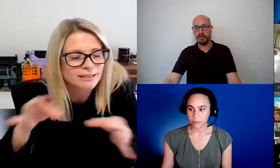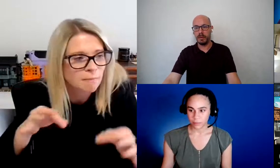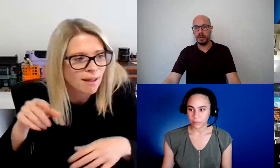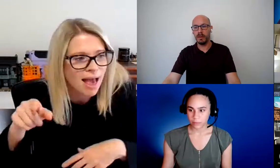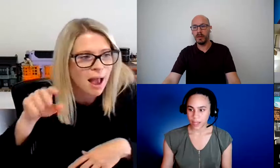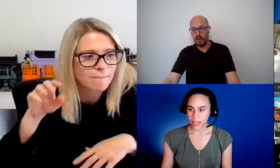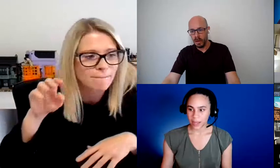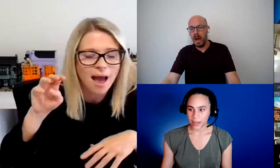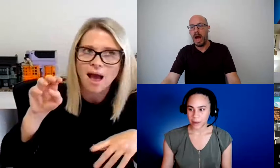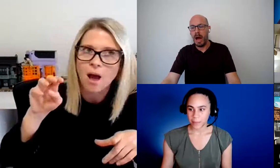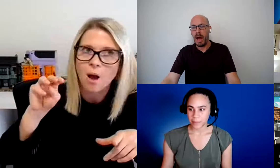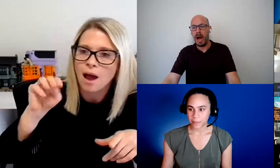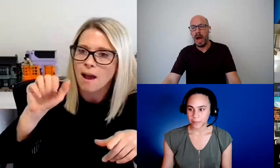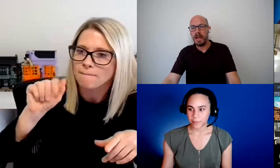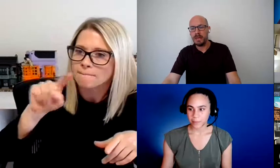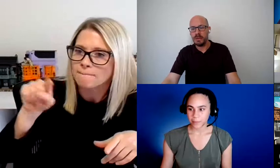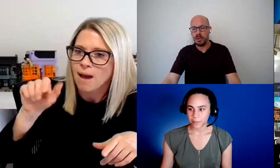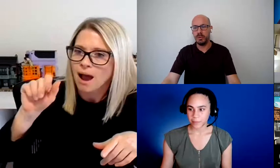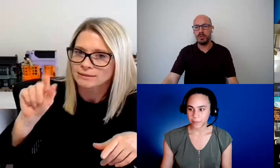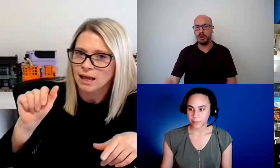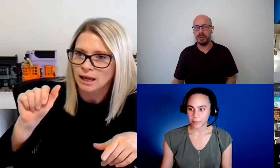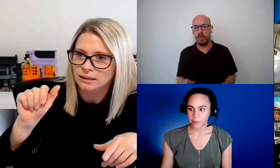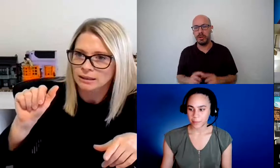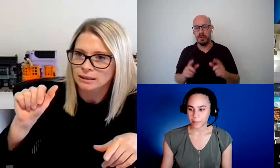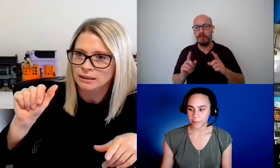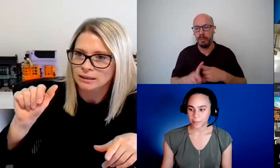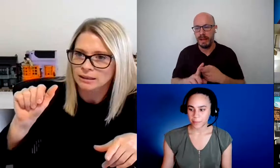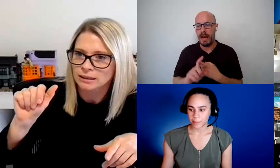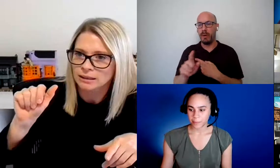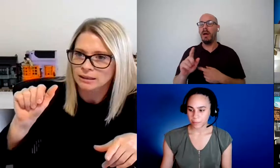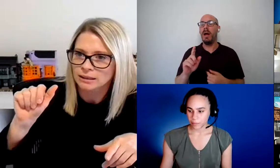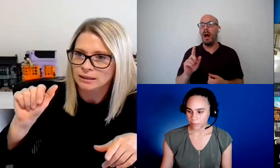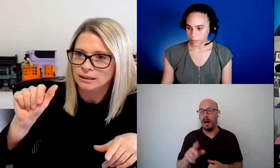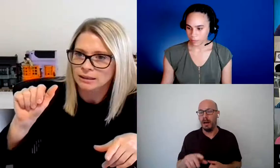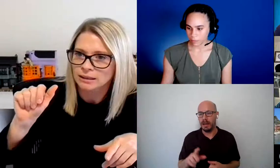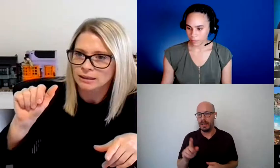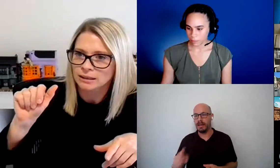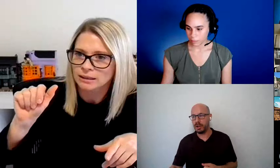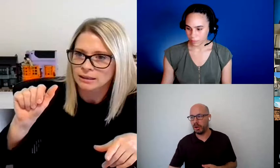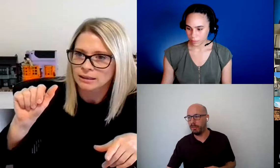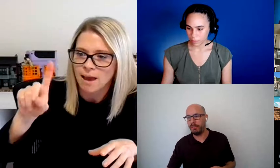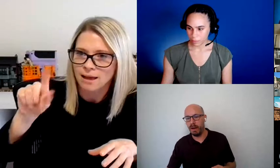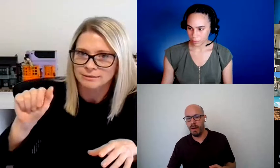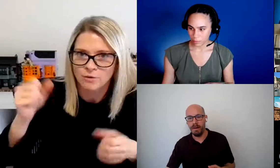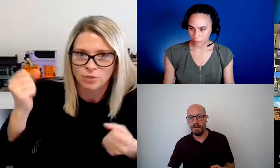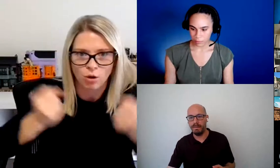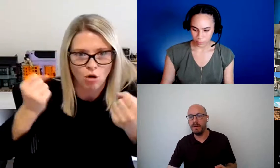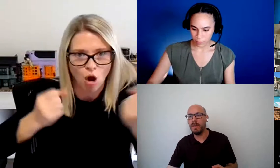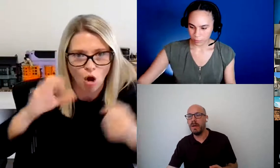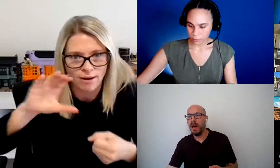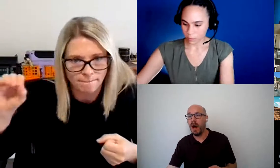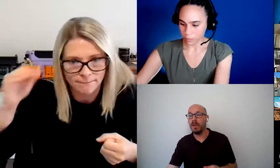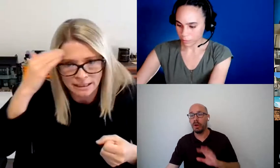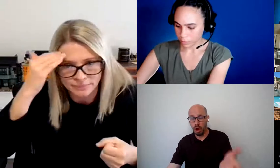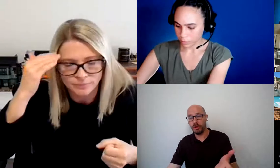Any questions that I missed or anything like that? I do just want to explain out in terms of the